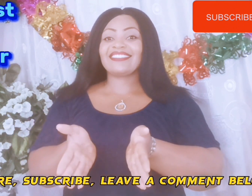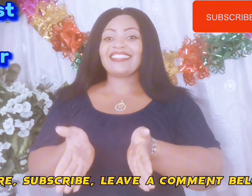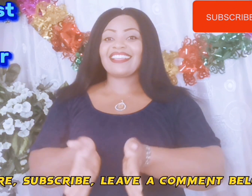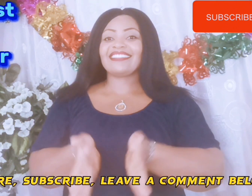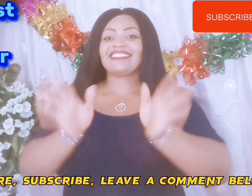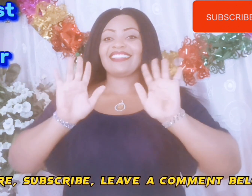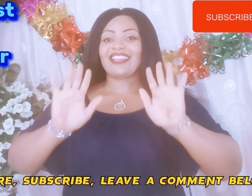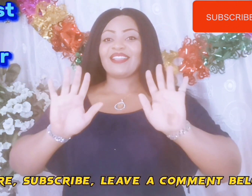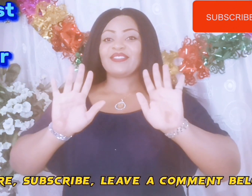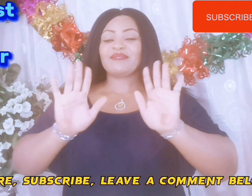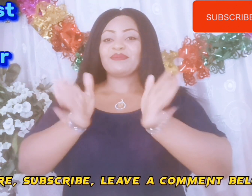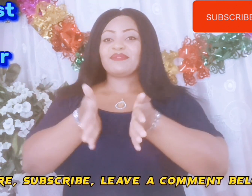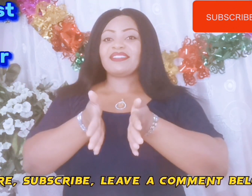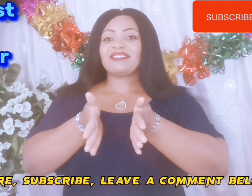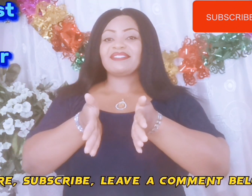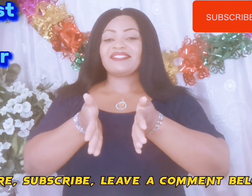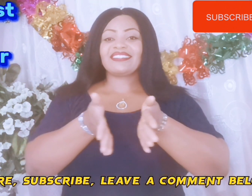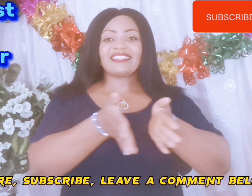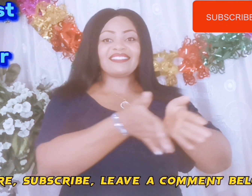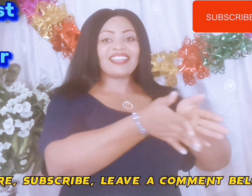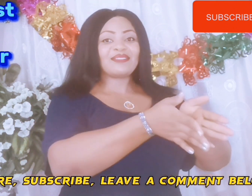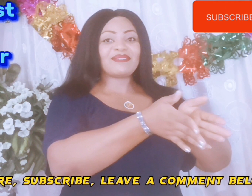and bring it upwards this way.